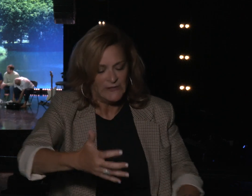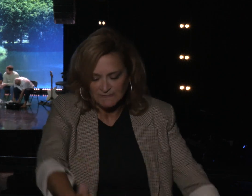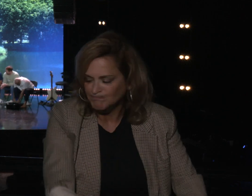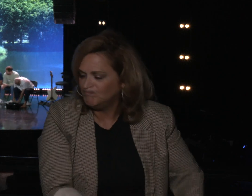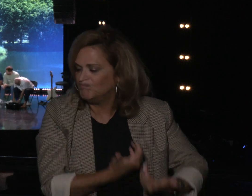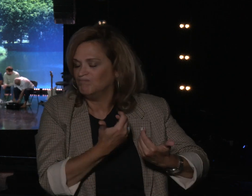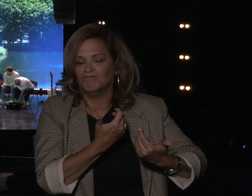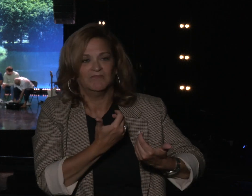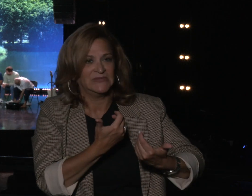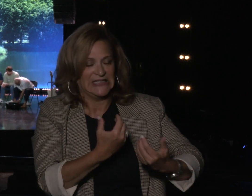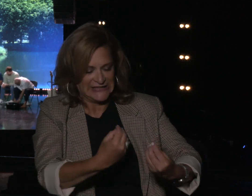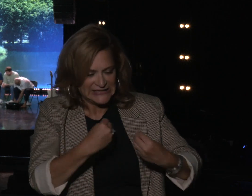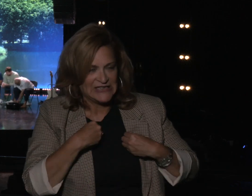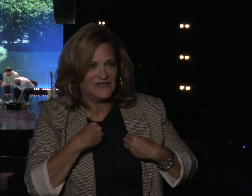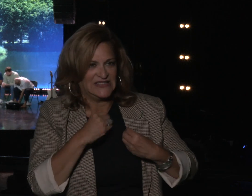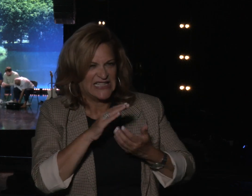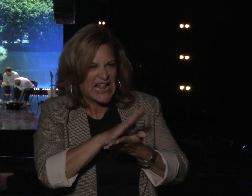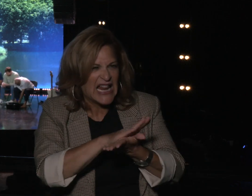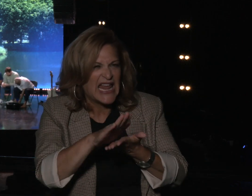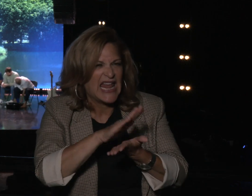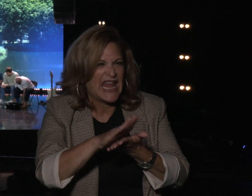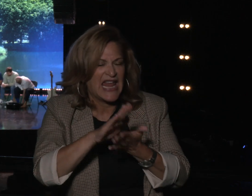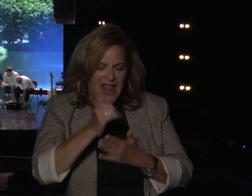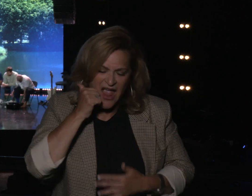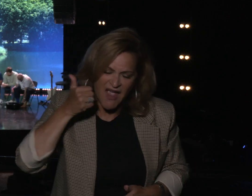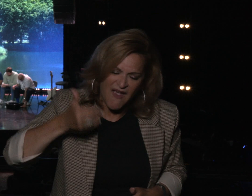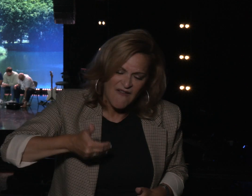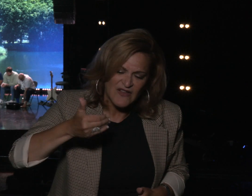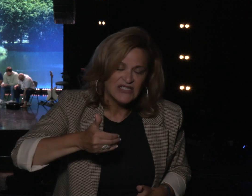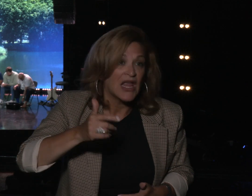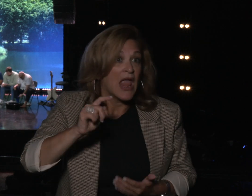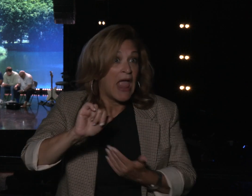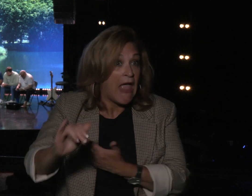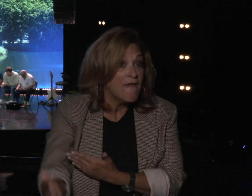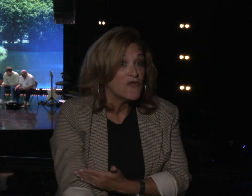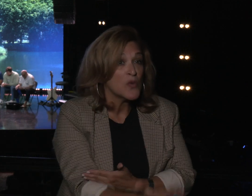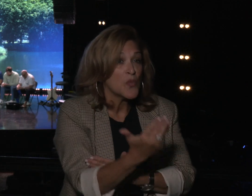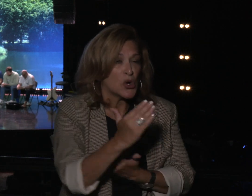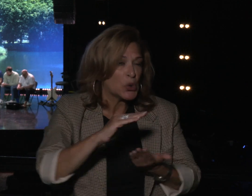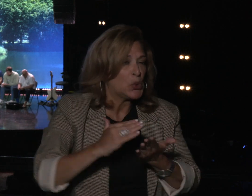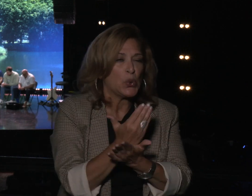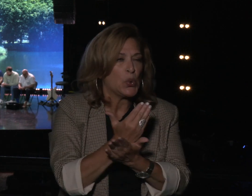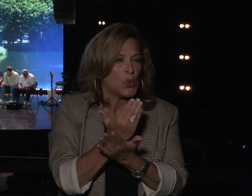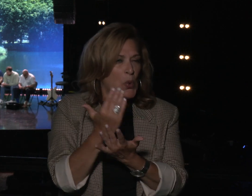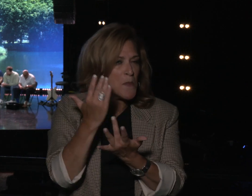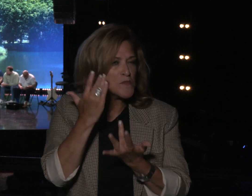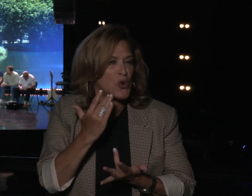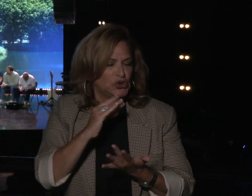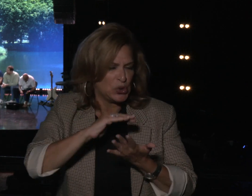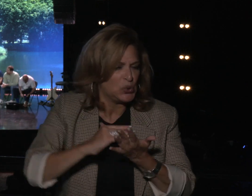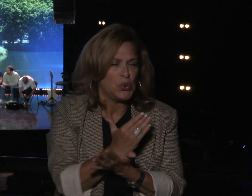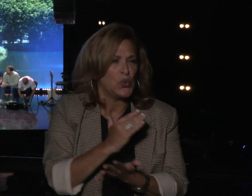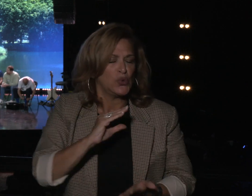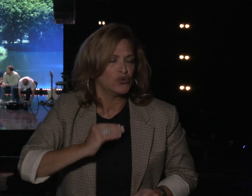And he gives us peace and he loves us daily and his grace and mercies are new every morning. Like, where would we be without this